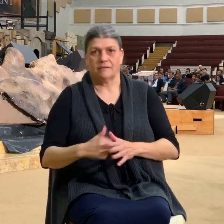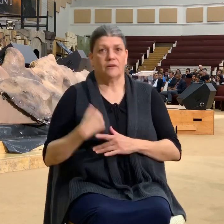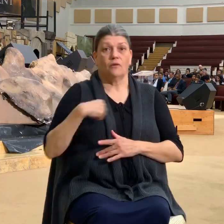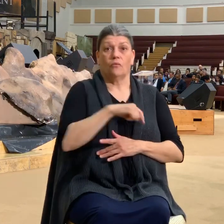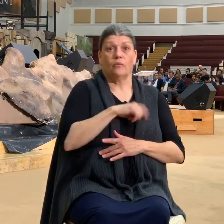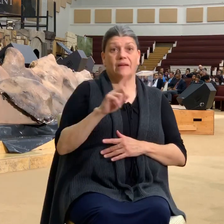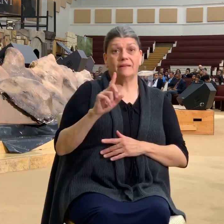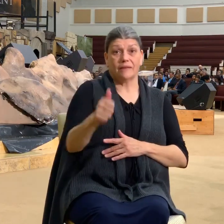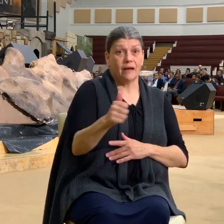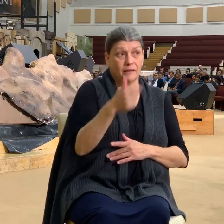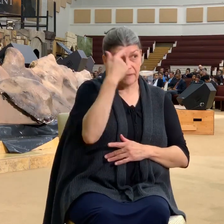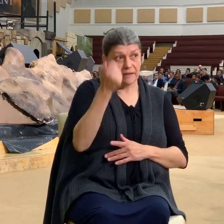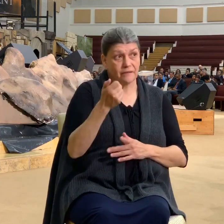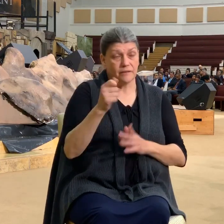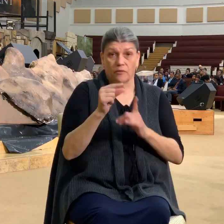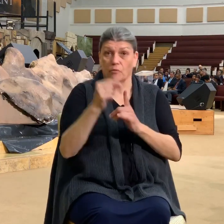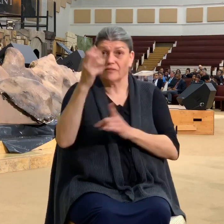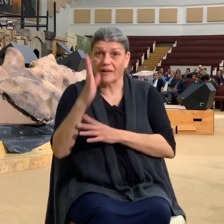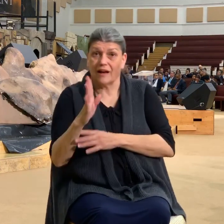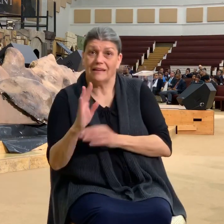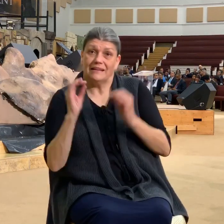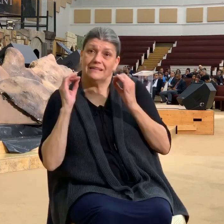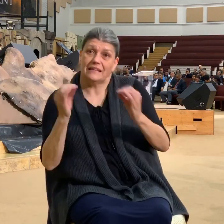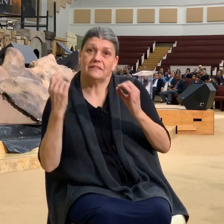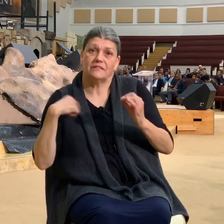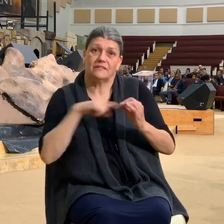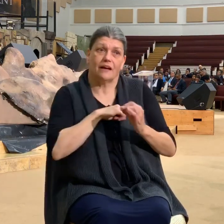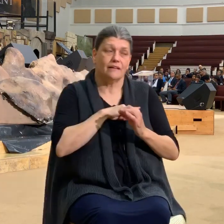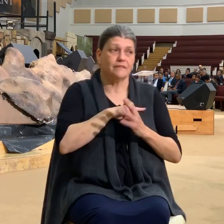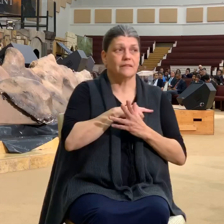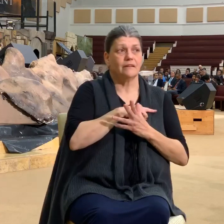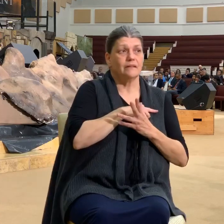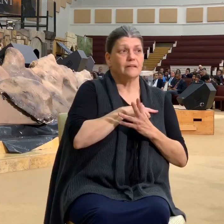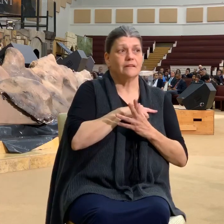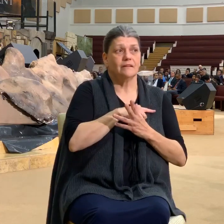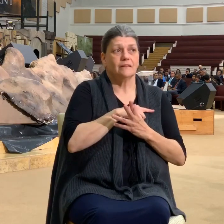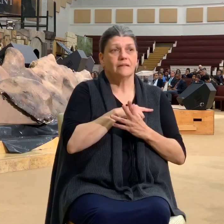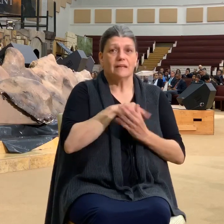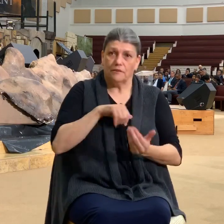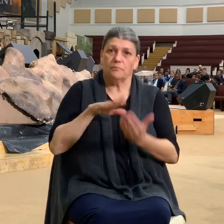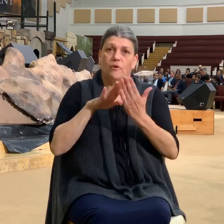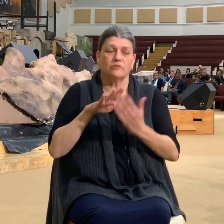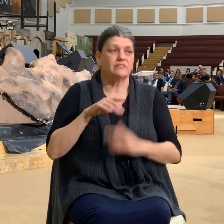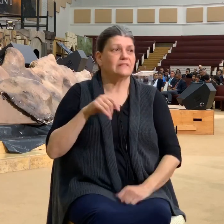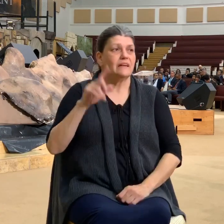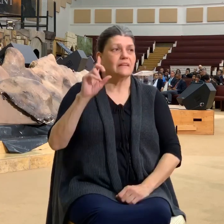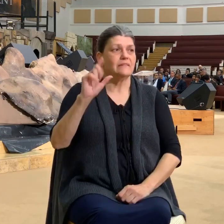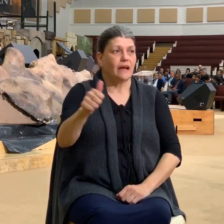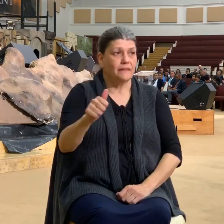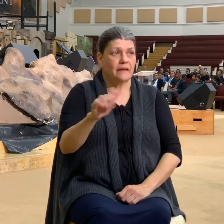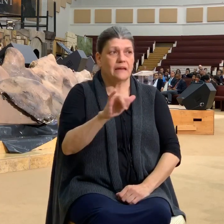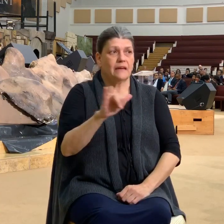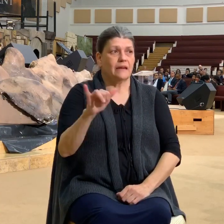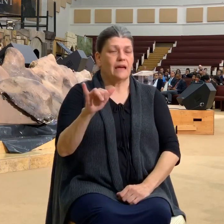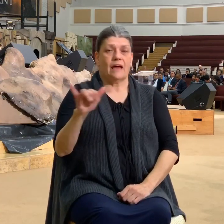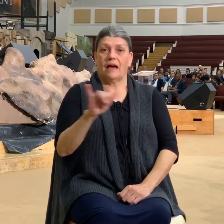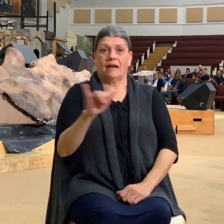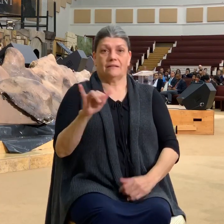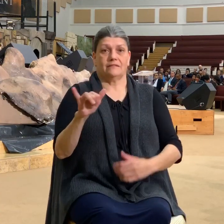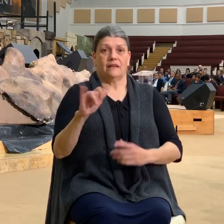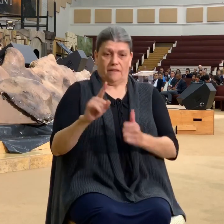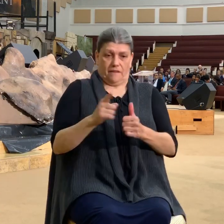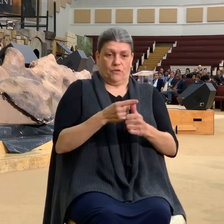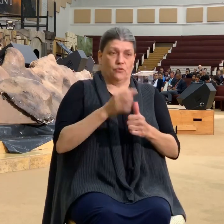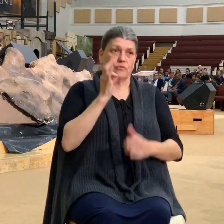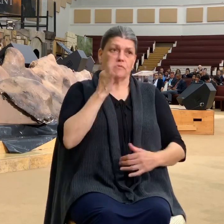do that. The Word of God refers to tithing as the first fruits. It also refers to tithing as